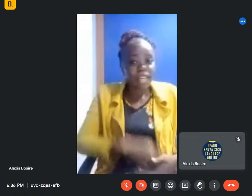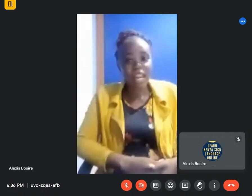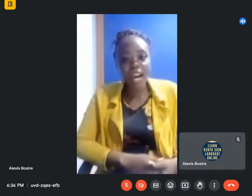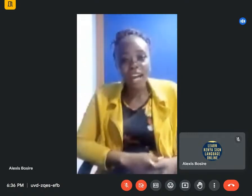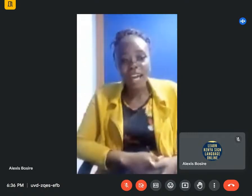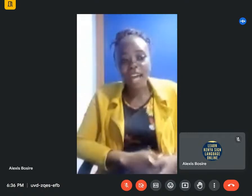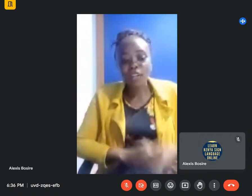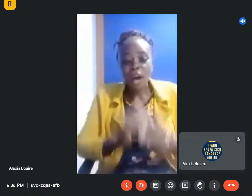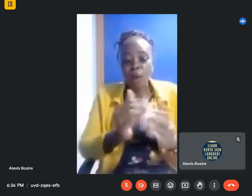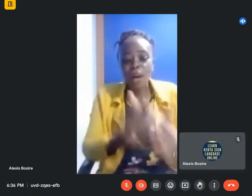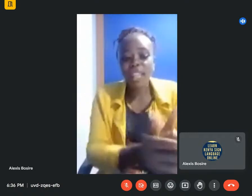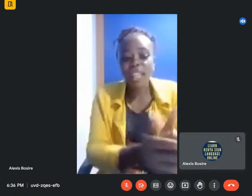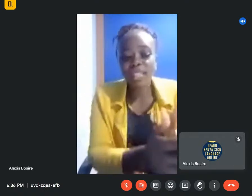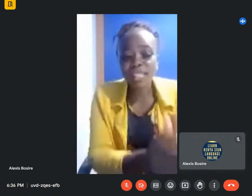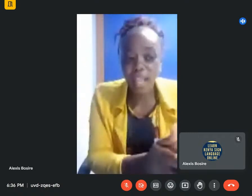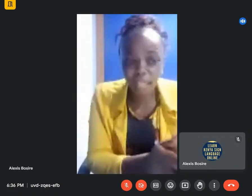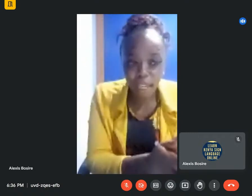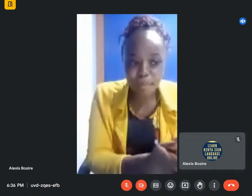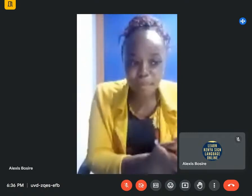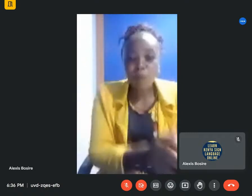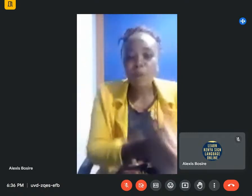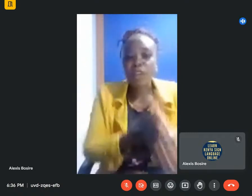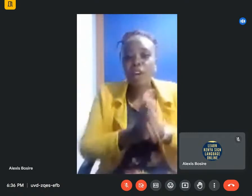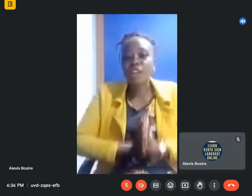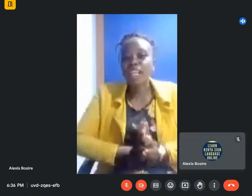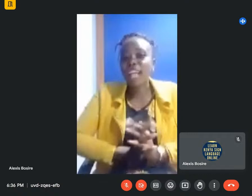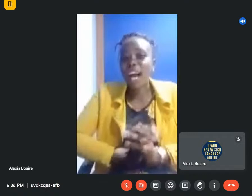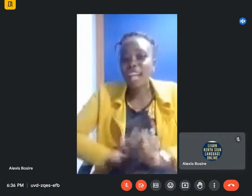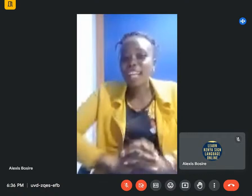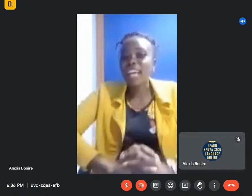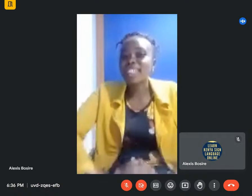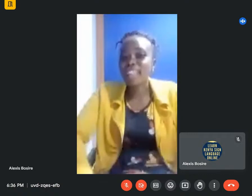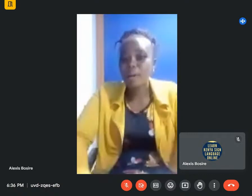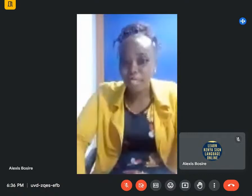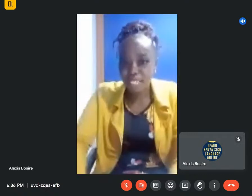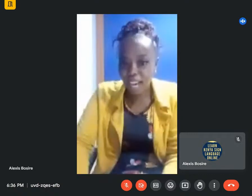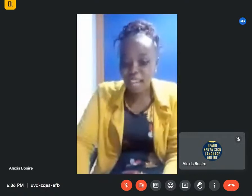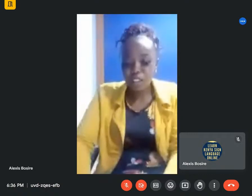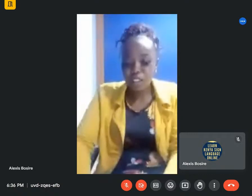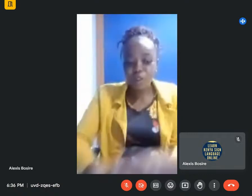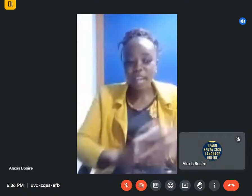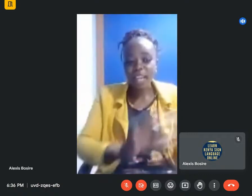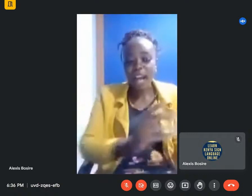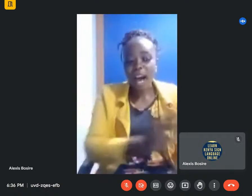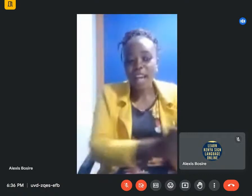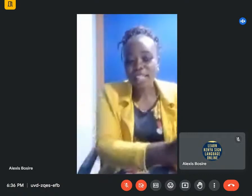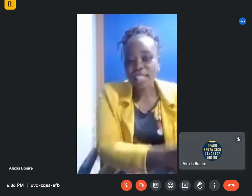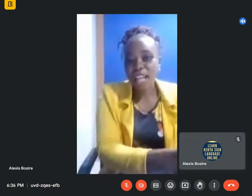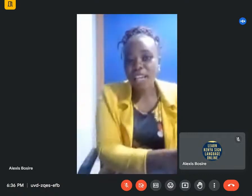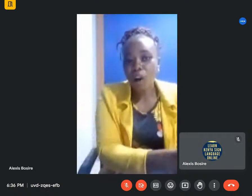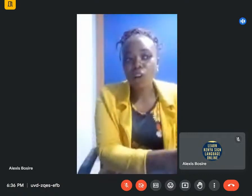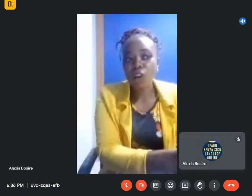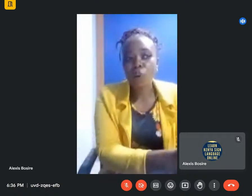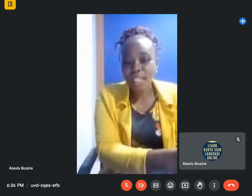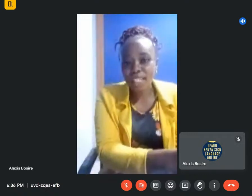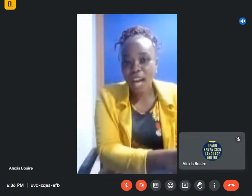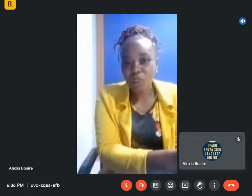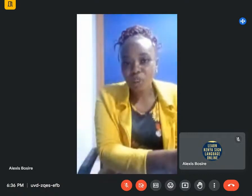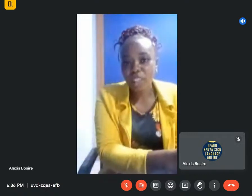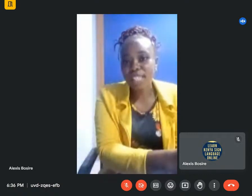yeah. And you acquire that sign name when you're already an interpreter. You can understand all words how they are